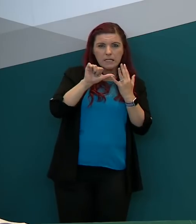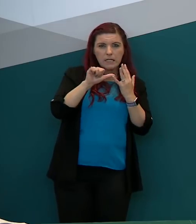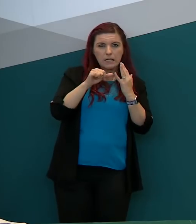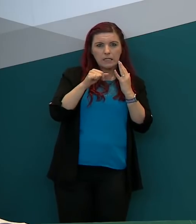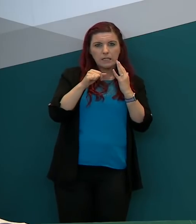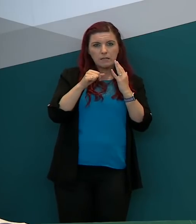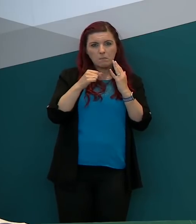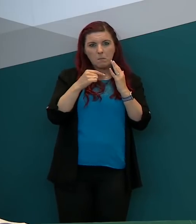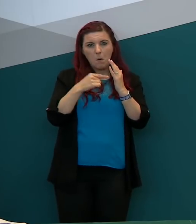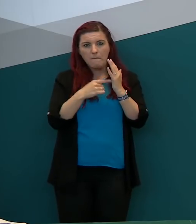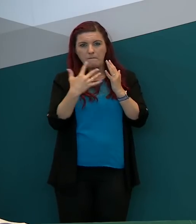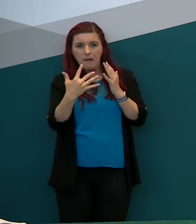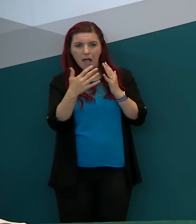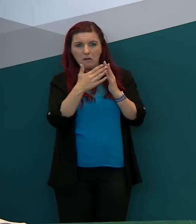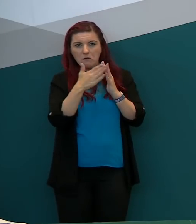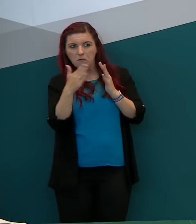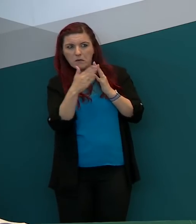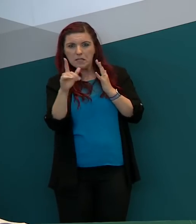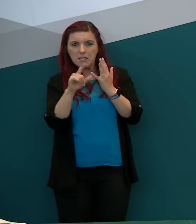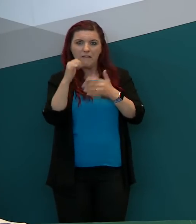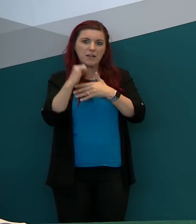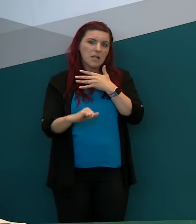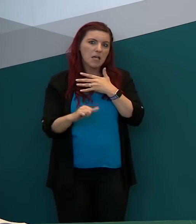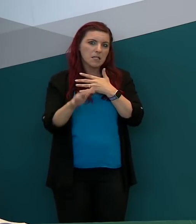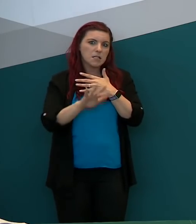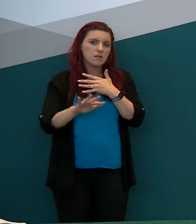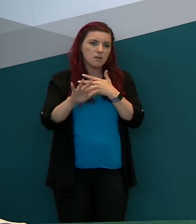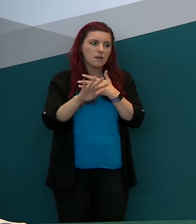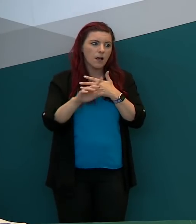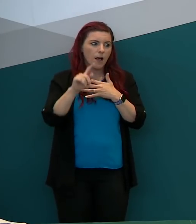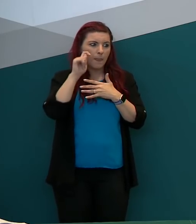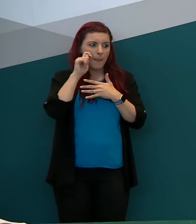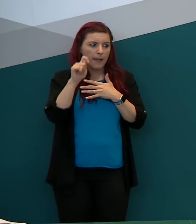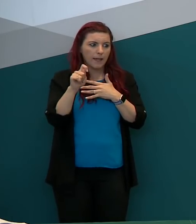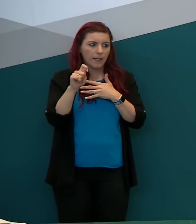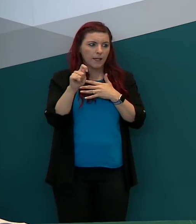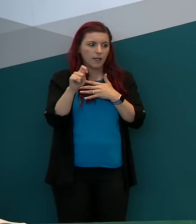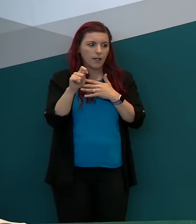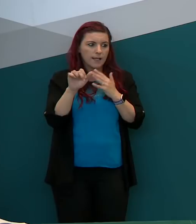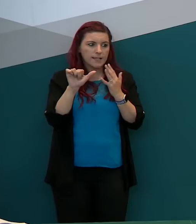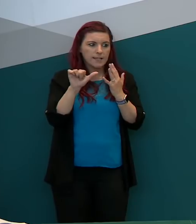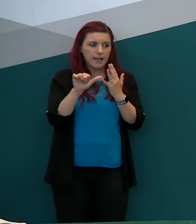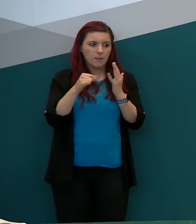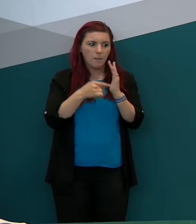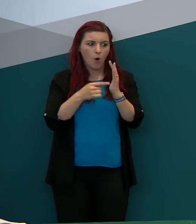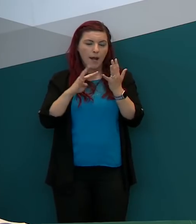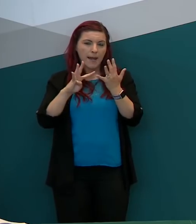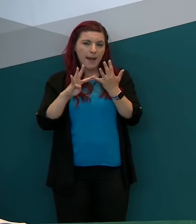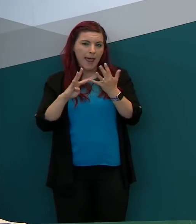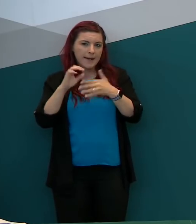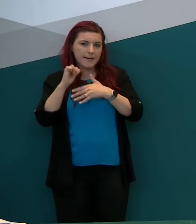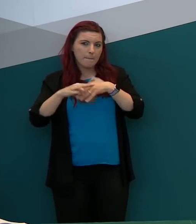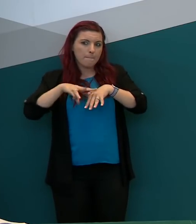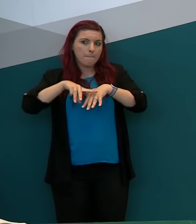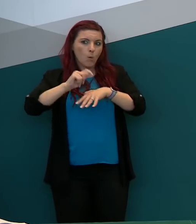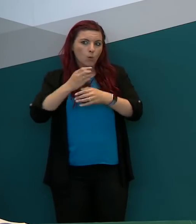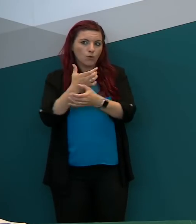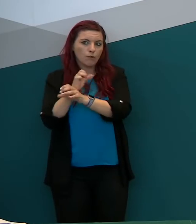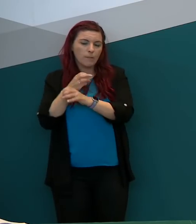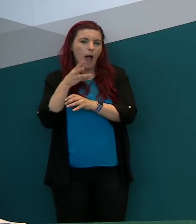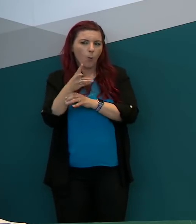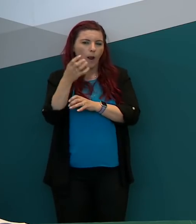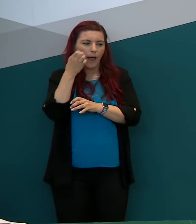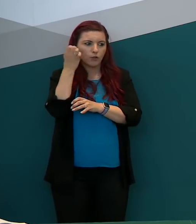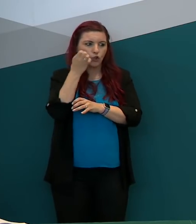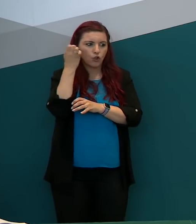7 days in what's reported in most countries. I think it's 6.9. If I'll have to just check.